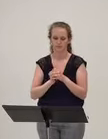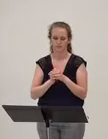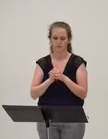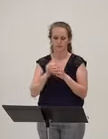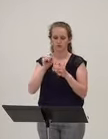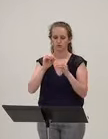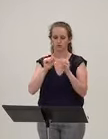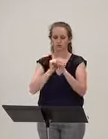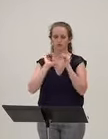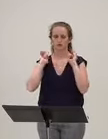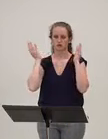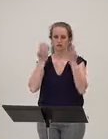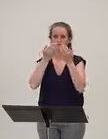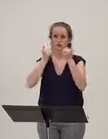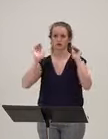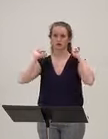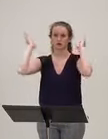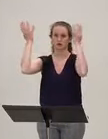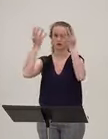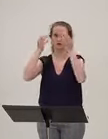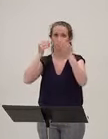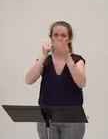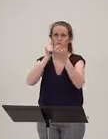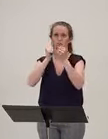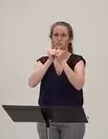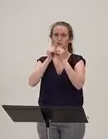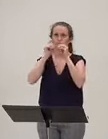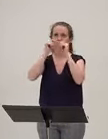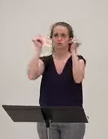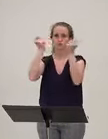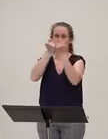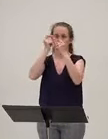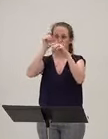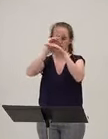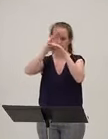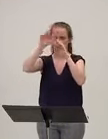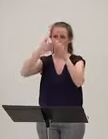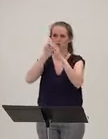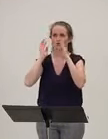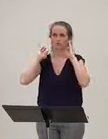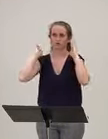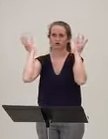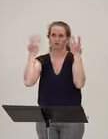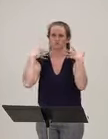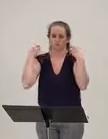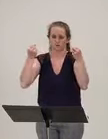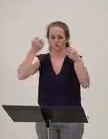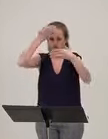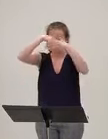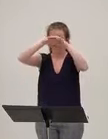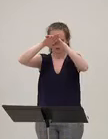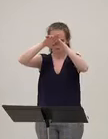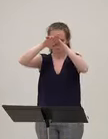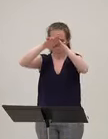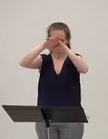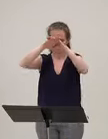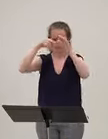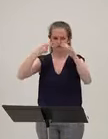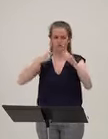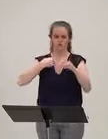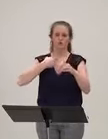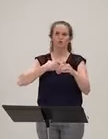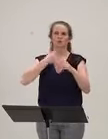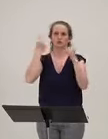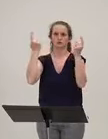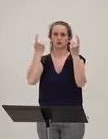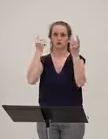so with angels and archangels, with thrones and dominions, and with all the hosts and powers of heaven, we sing the hymn